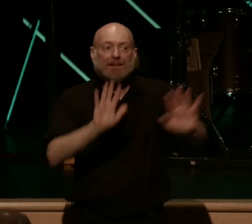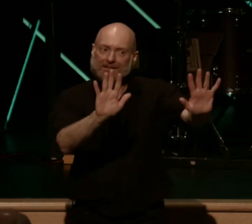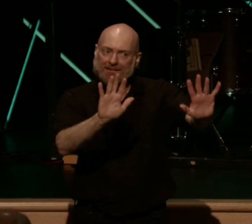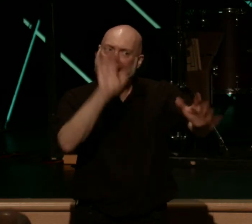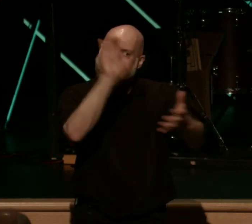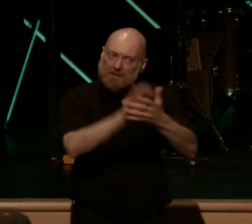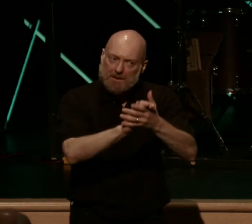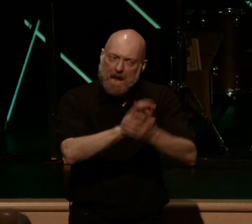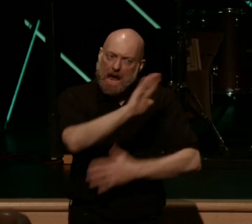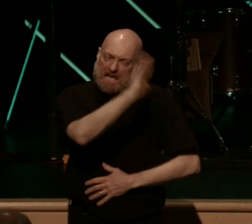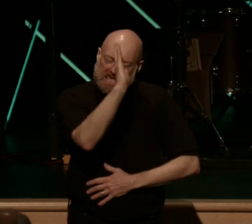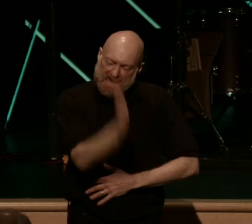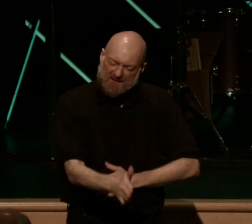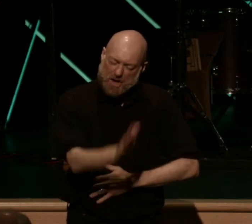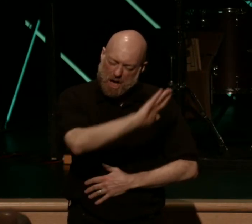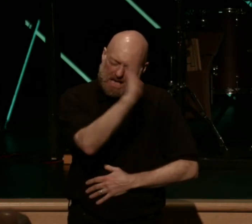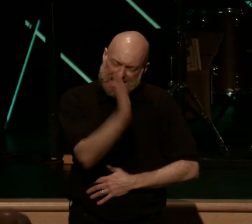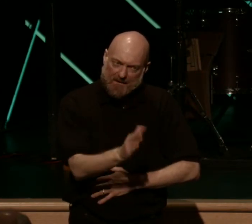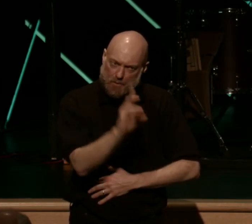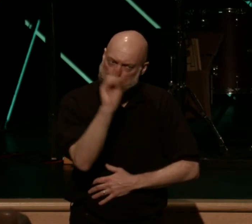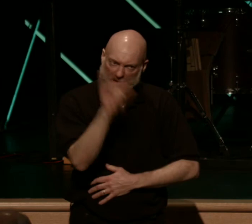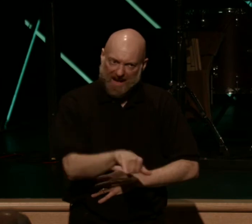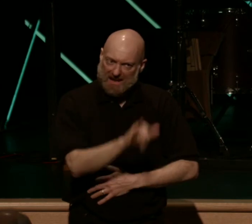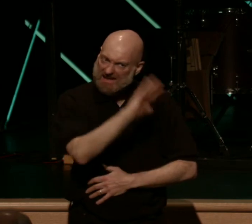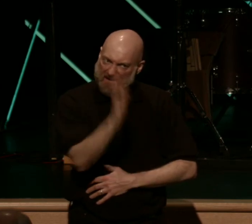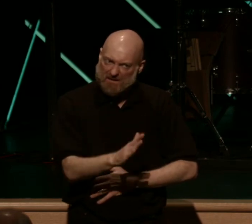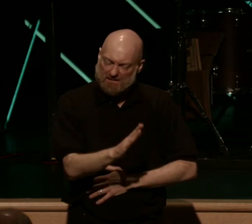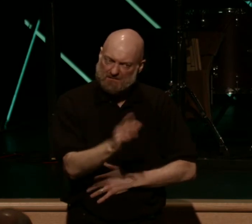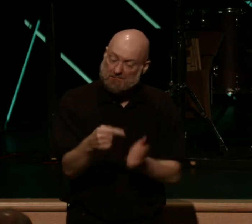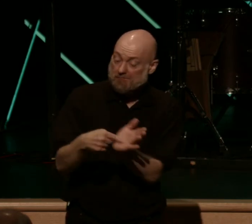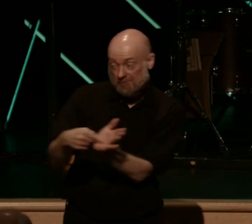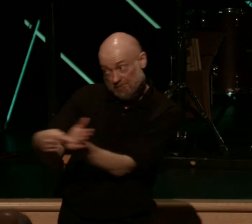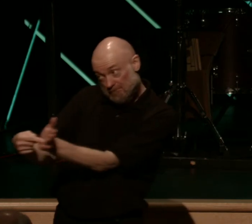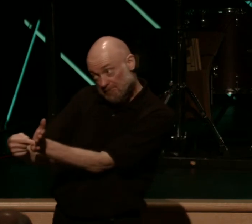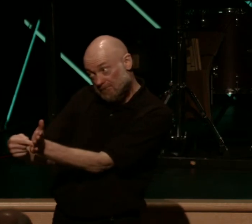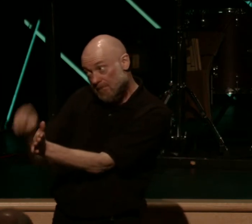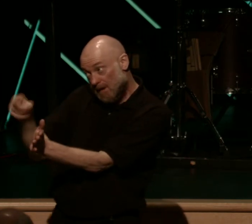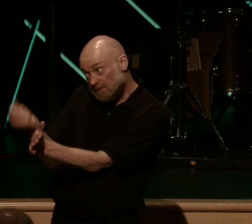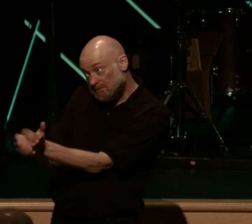Husbands, never, ever do that.